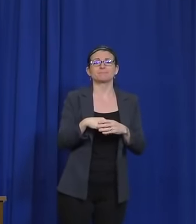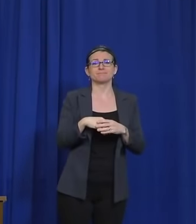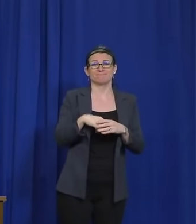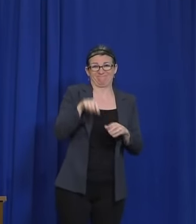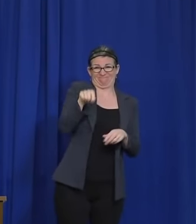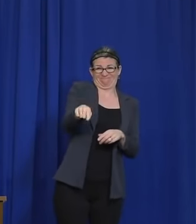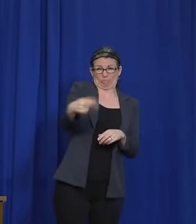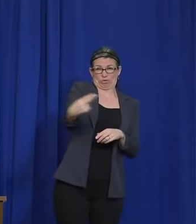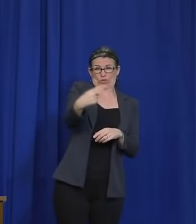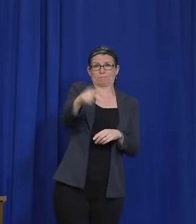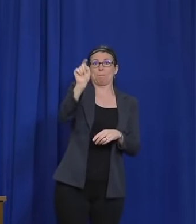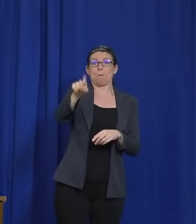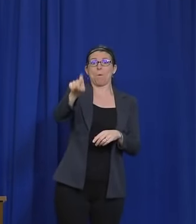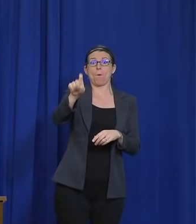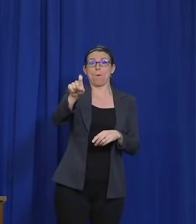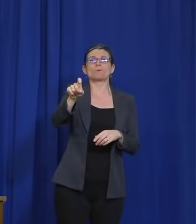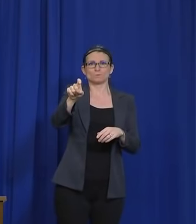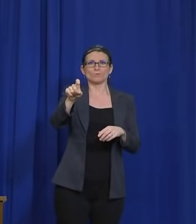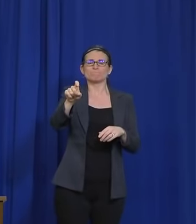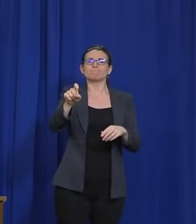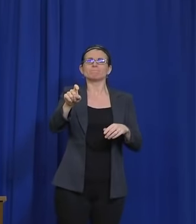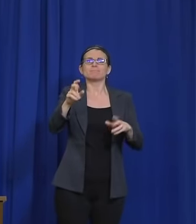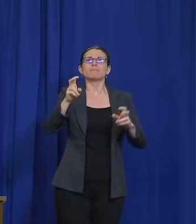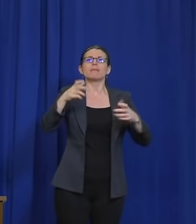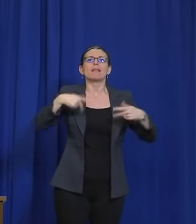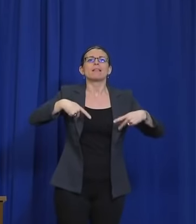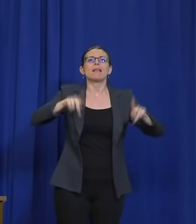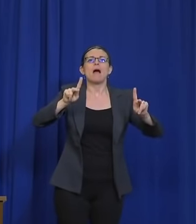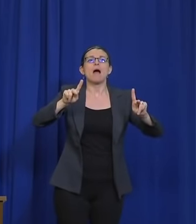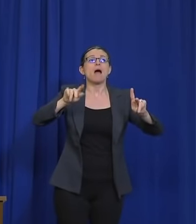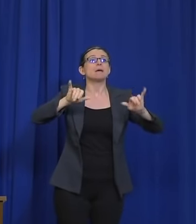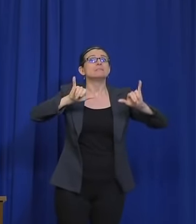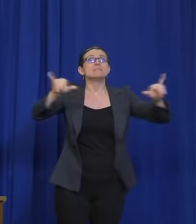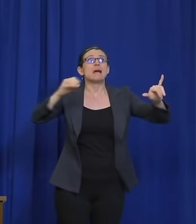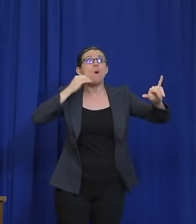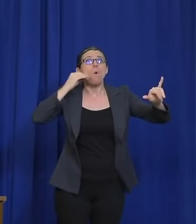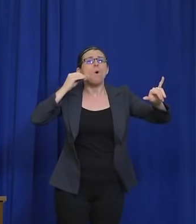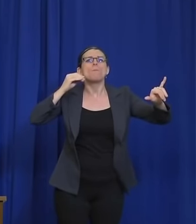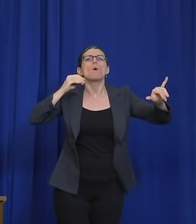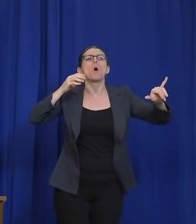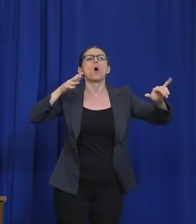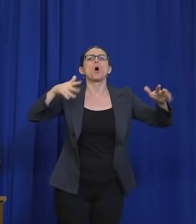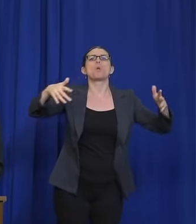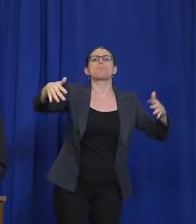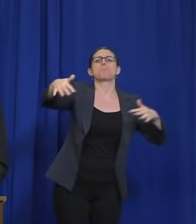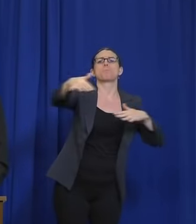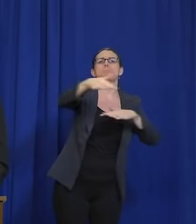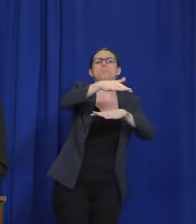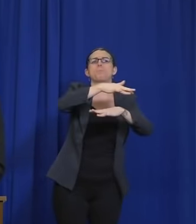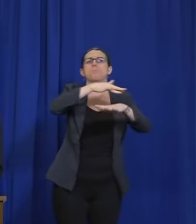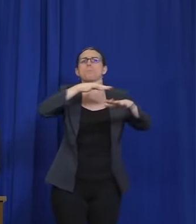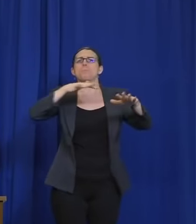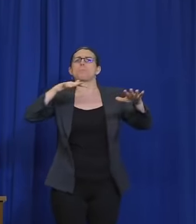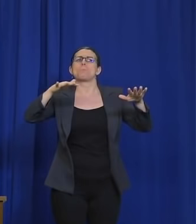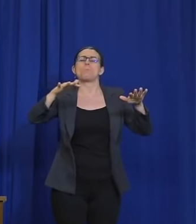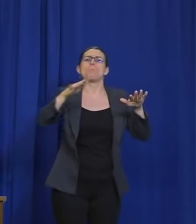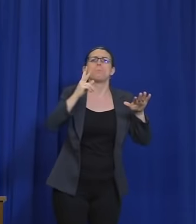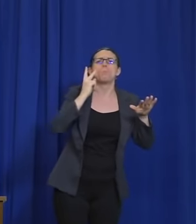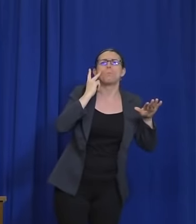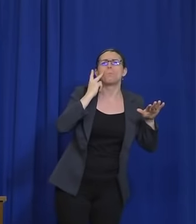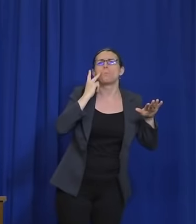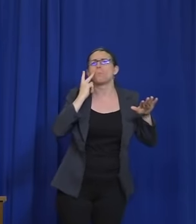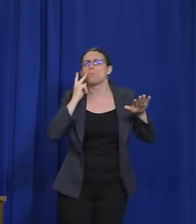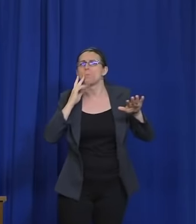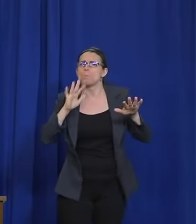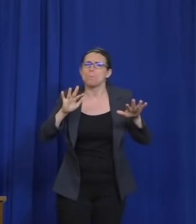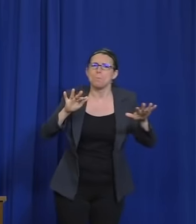stay healthy at home order is scheduled to expire. I continue to consult with the Maine CDC,